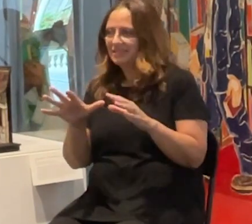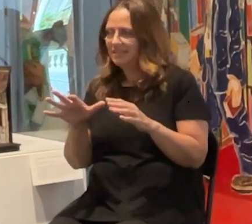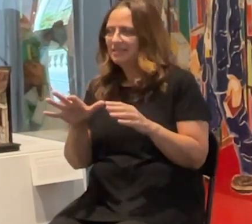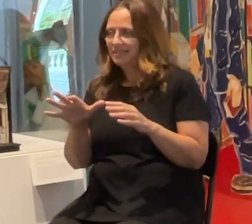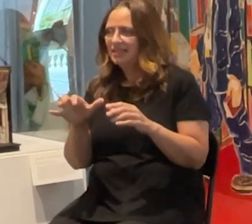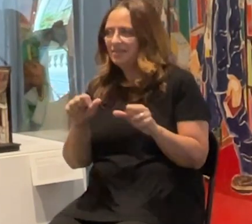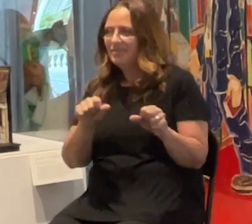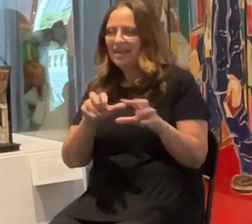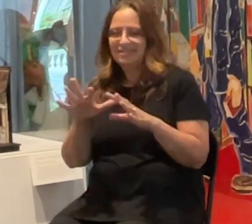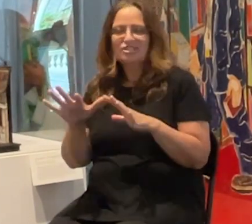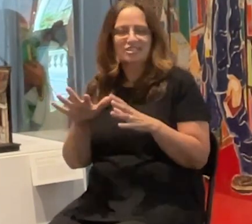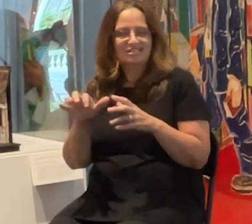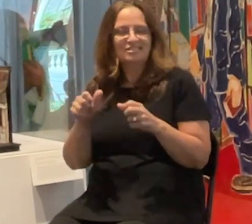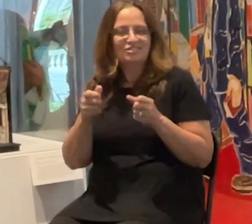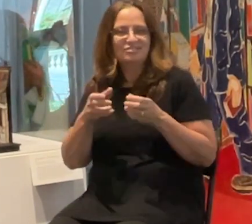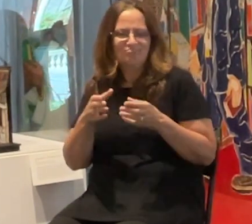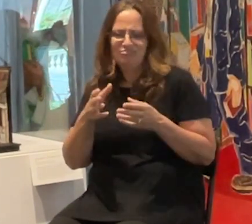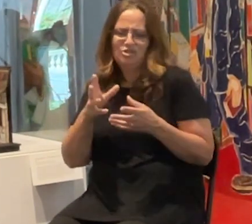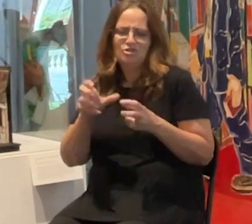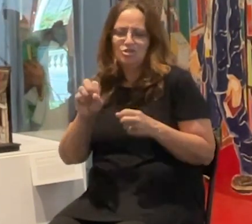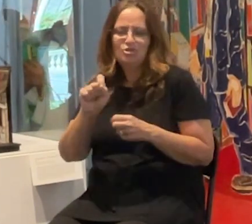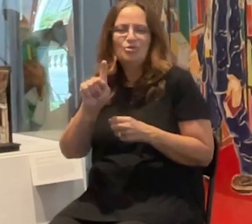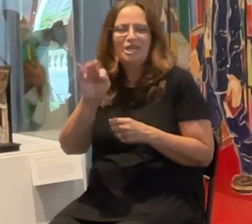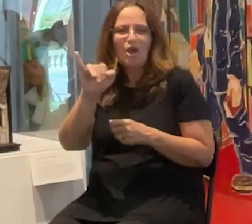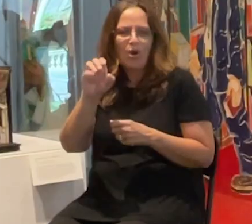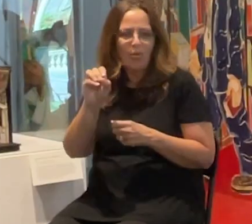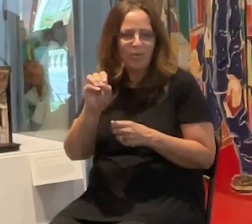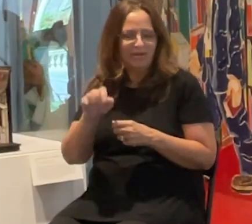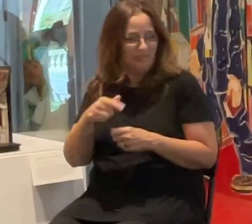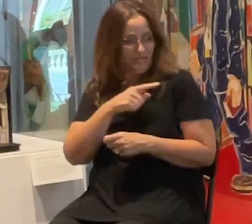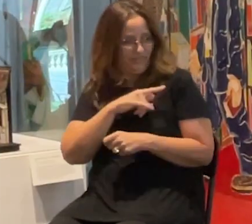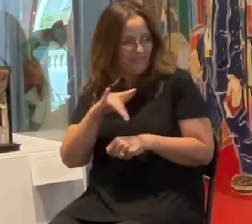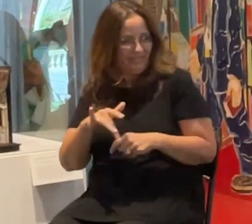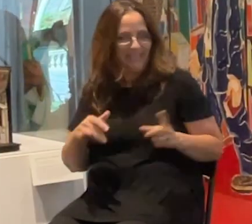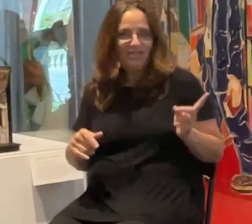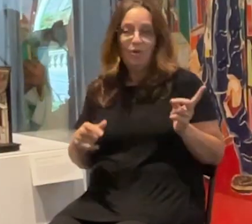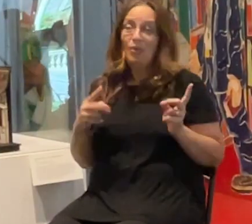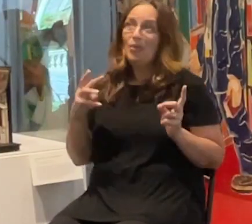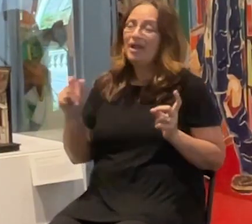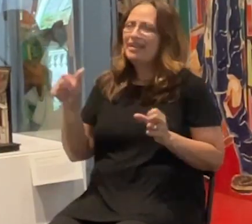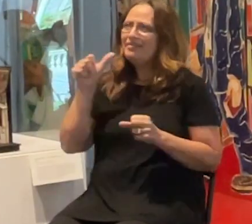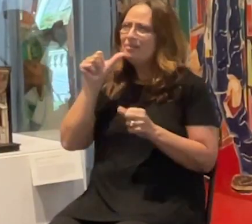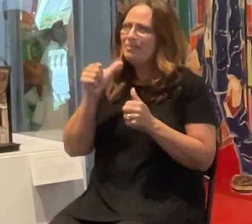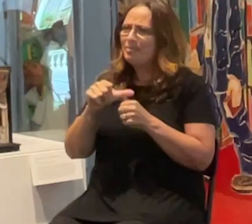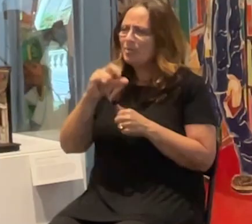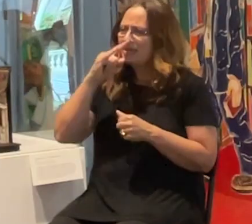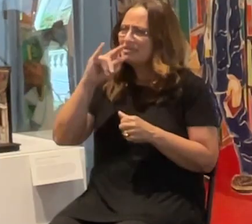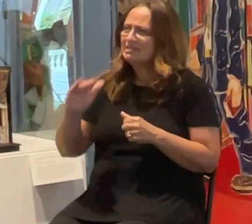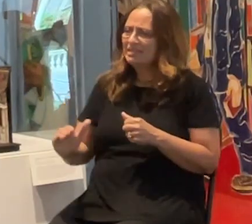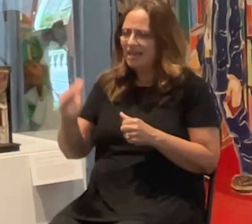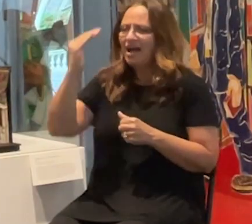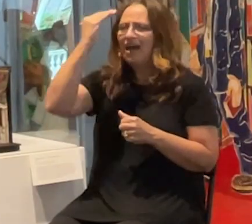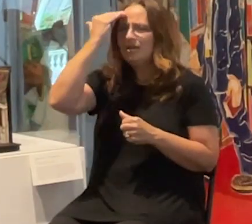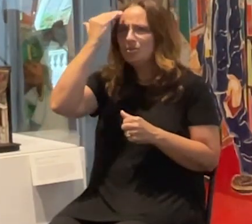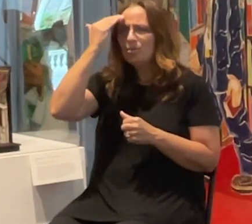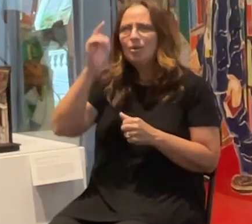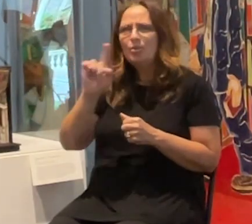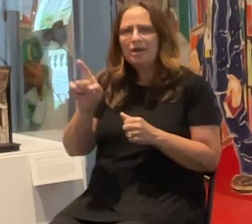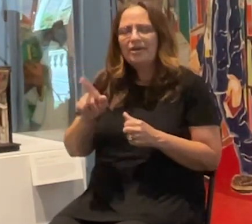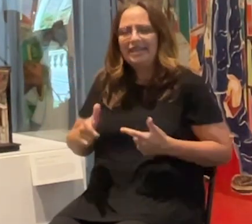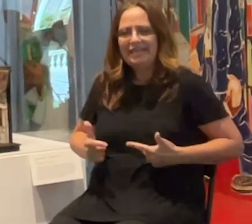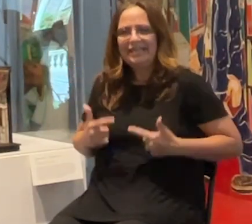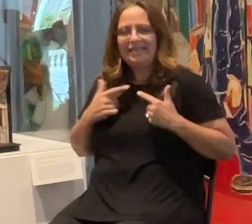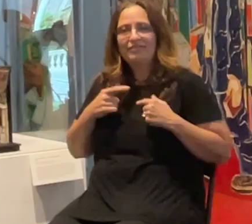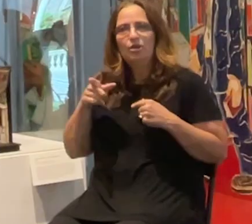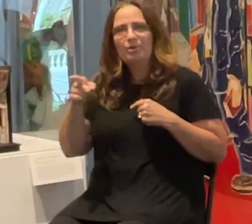the 70s or something, right? Yeah, I remember kind of when I was conscious enough to know where Red lived when Red and Mimi